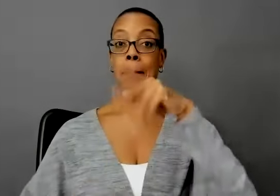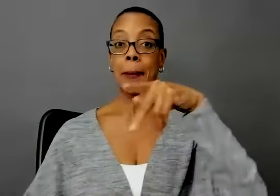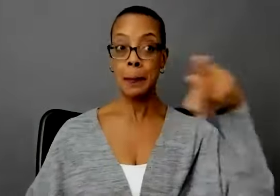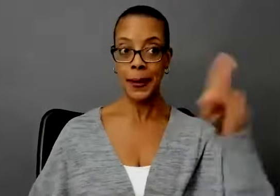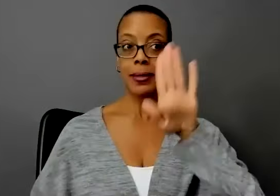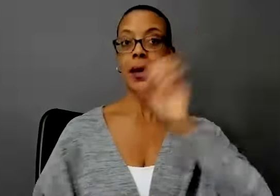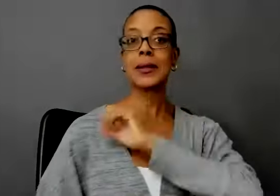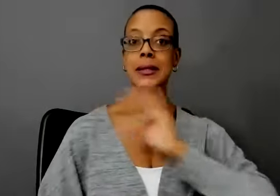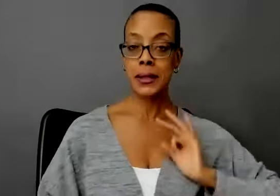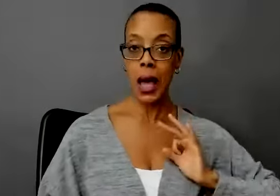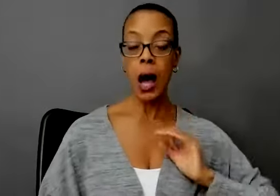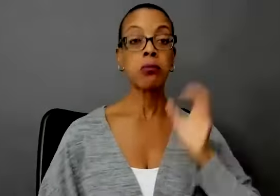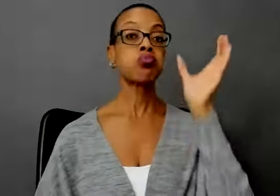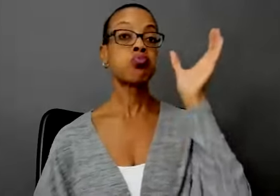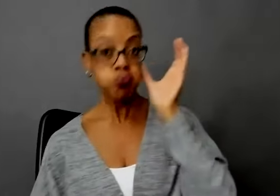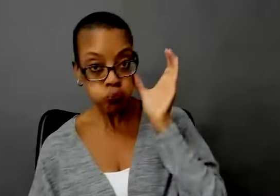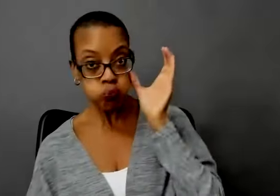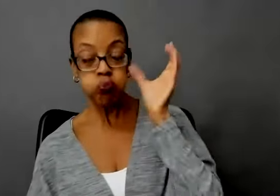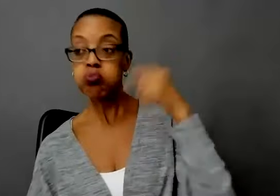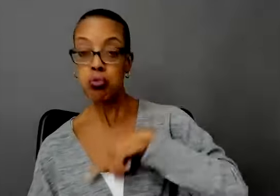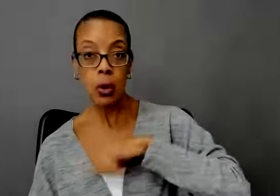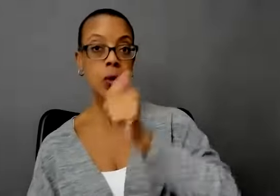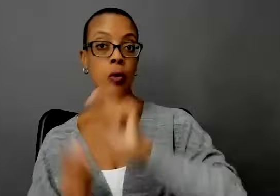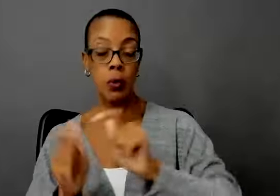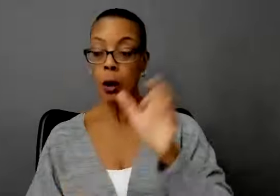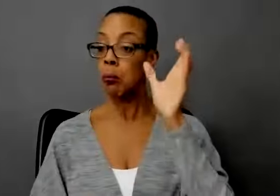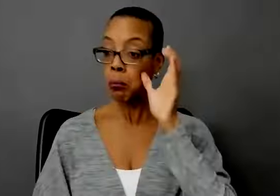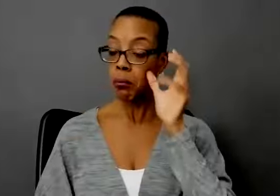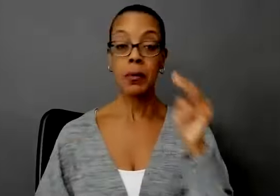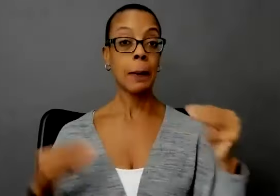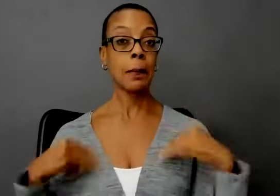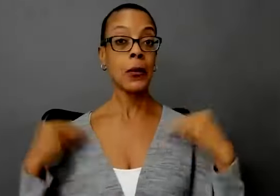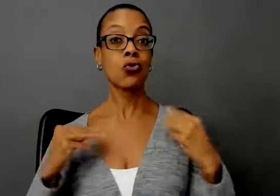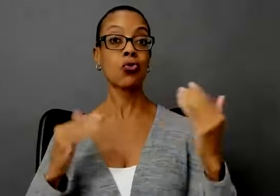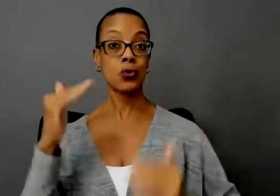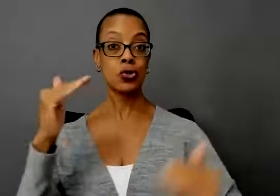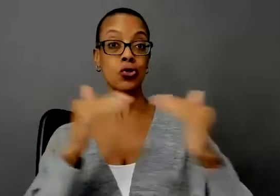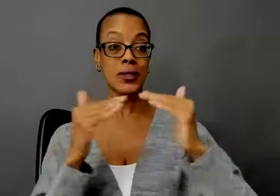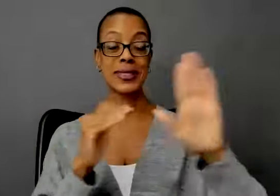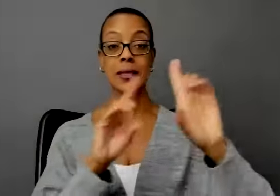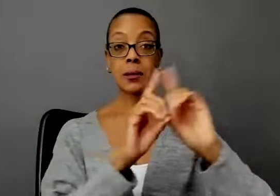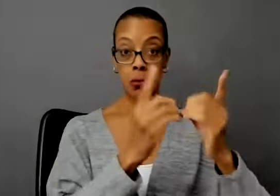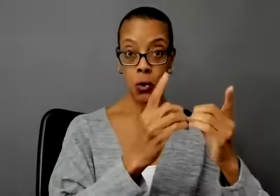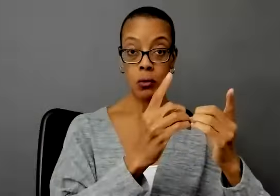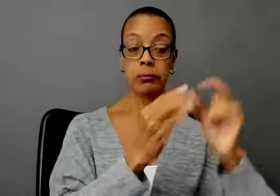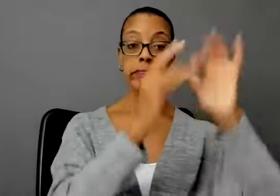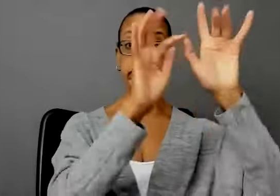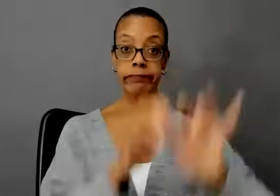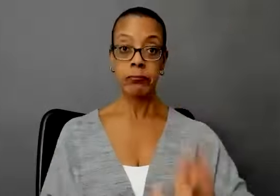other people involved in this advocacy. The Minister of Justice and his department wrote a bill that was amended by the Senate